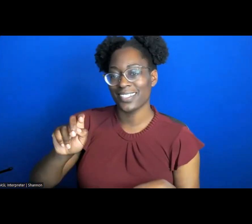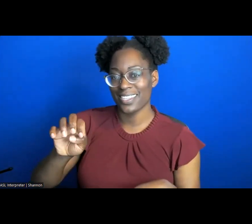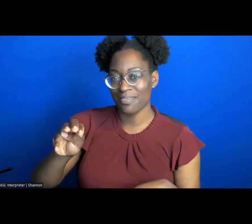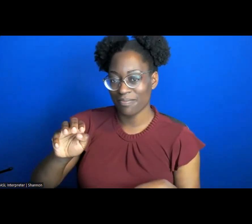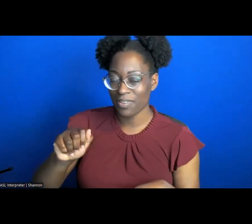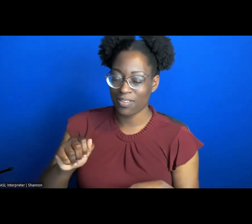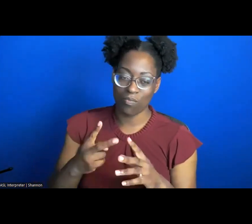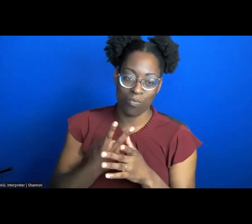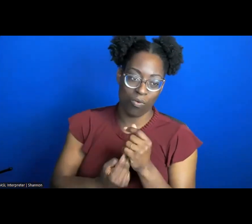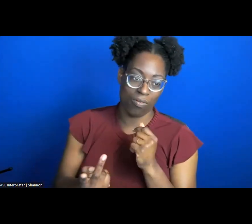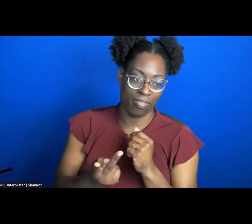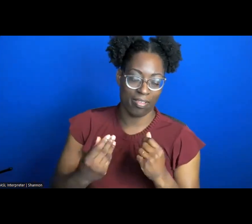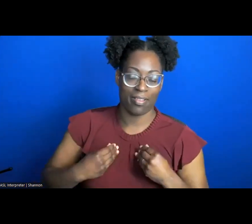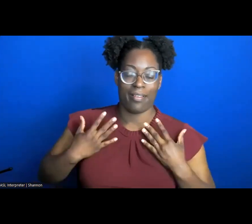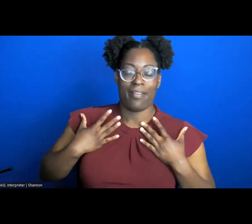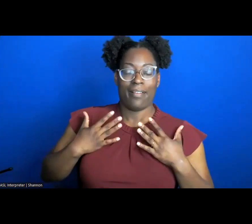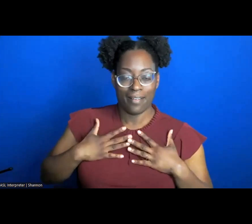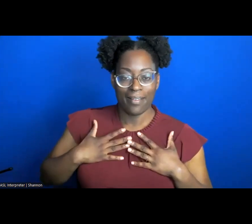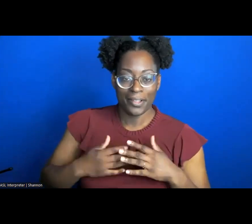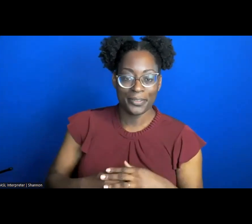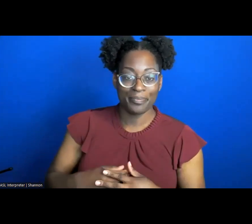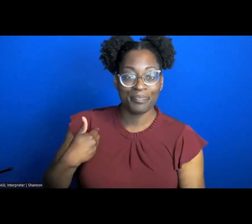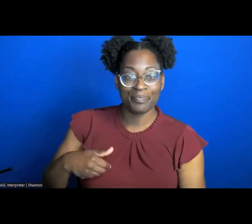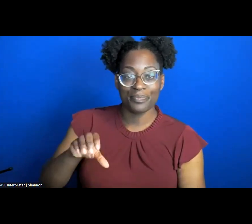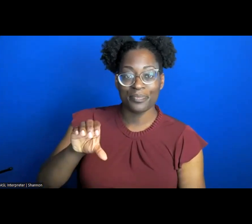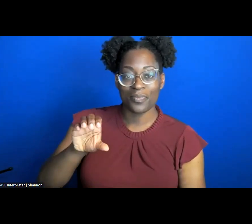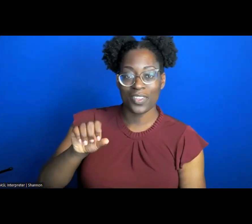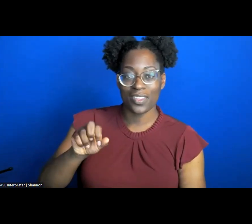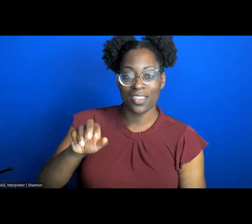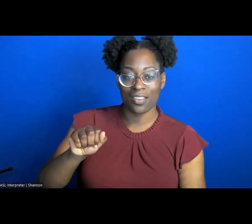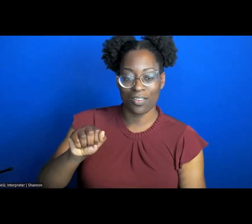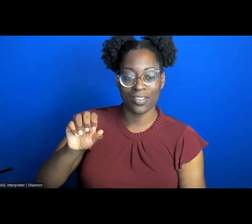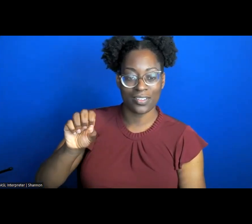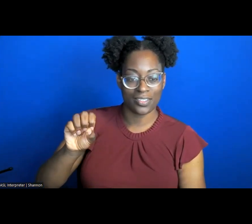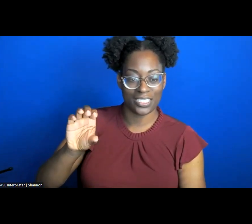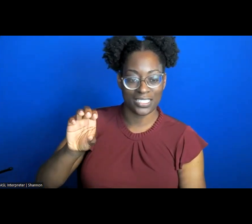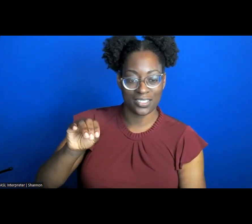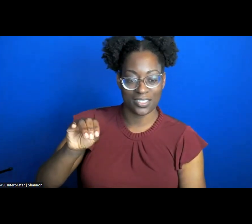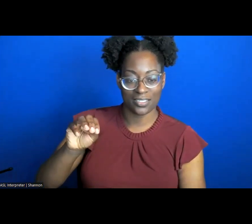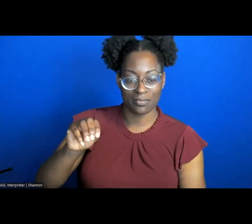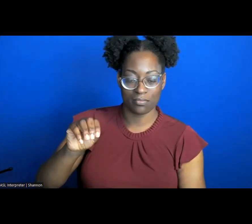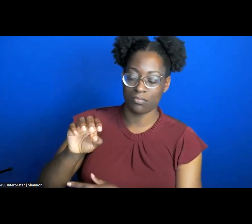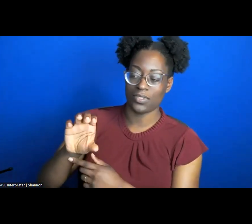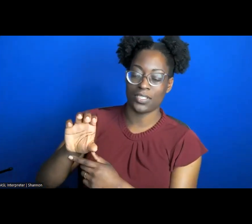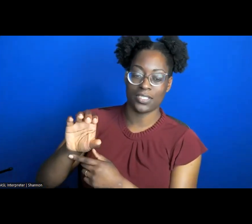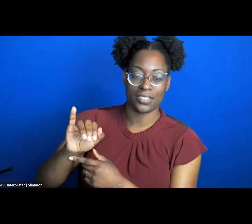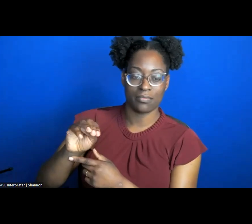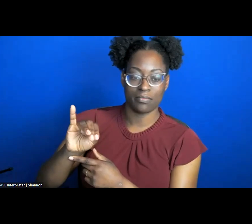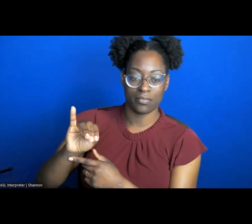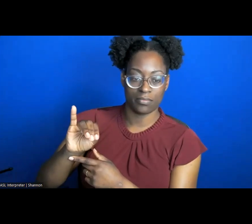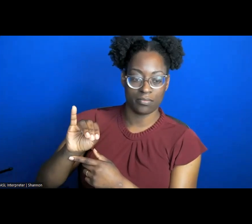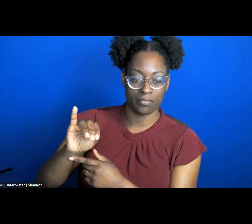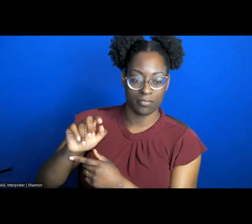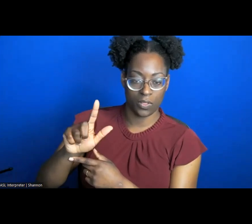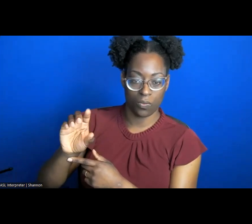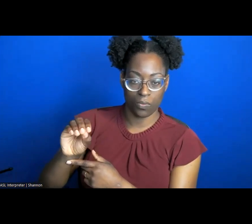Simonello, Executive Director for Trying Together. And I want to thank the Pride team for inviting me here today. When I